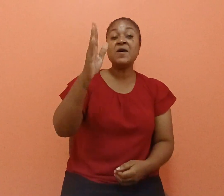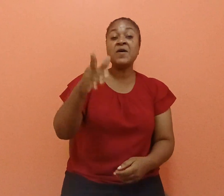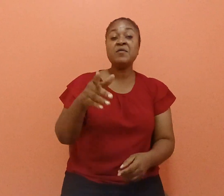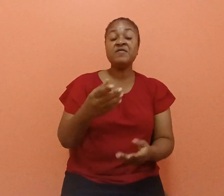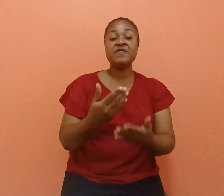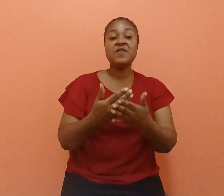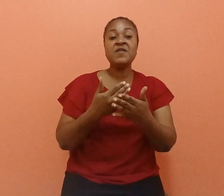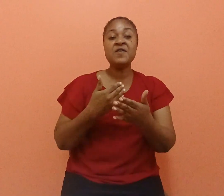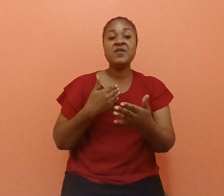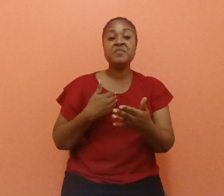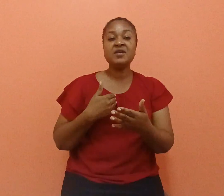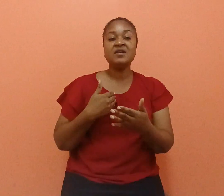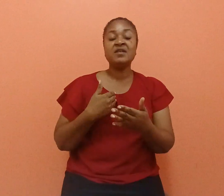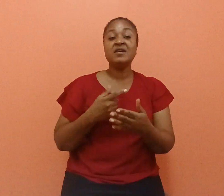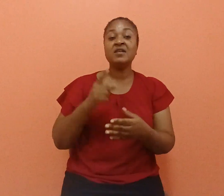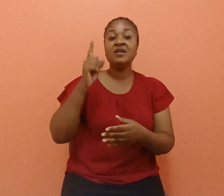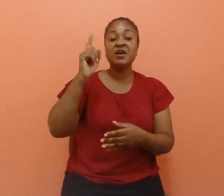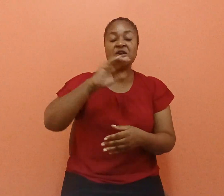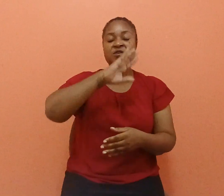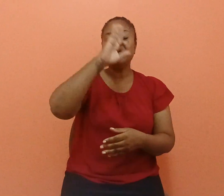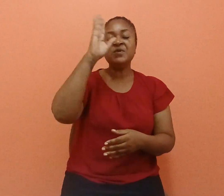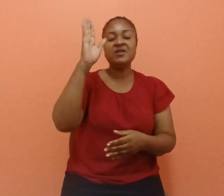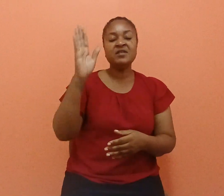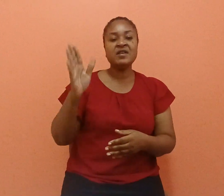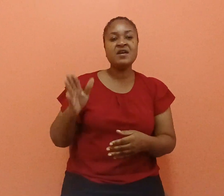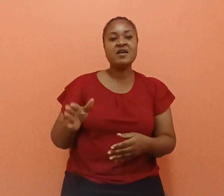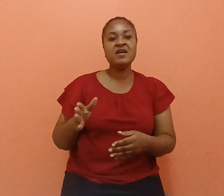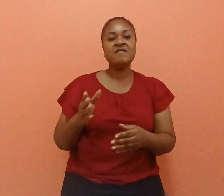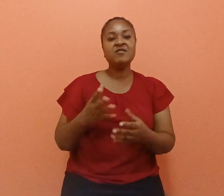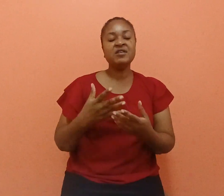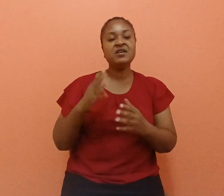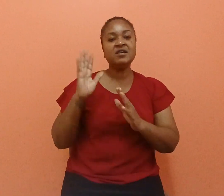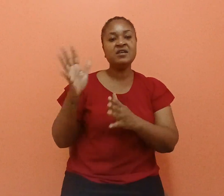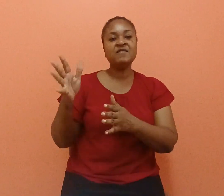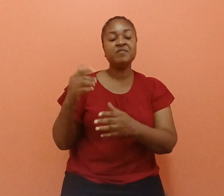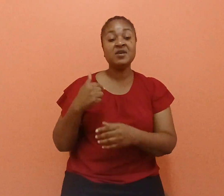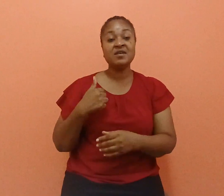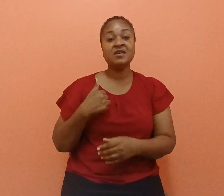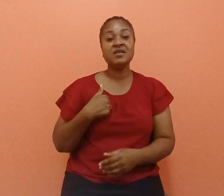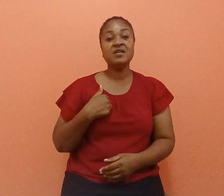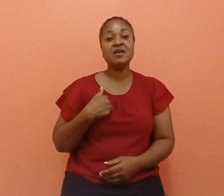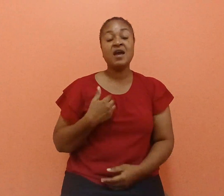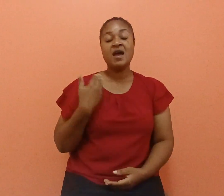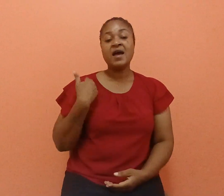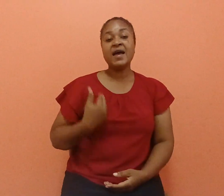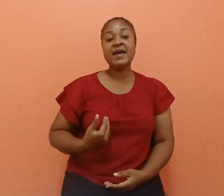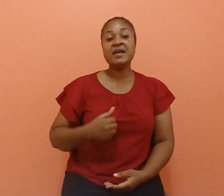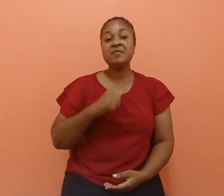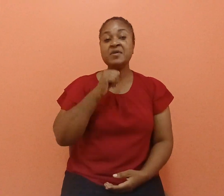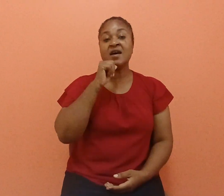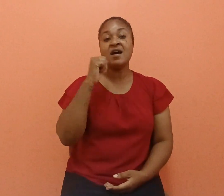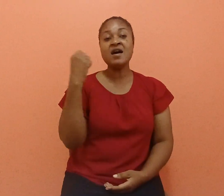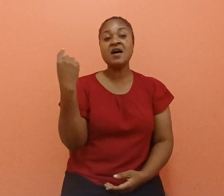go before me. You will never leave me. I am not